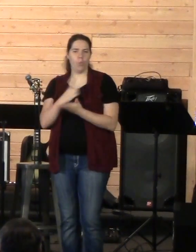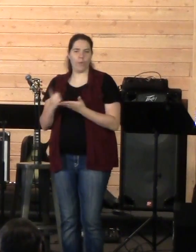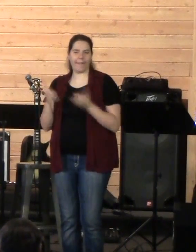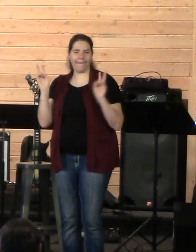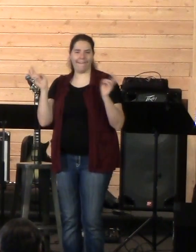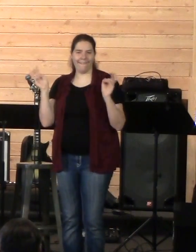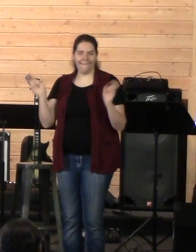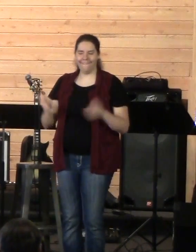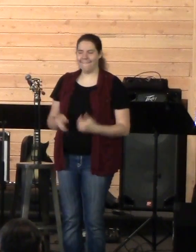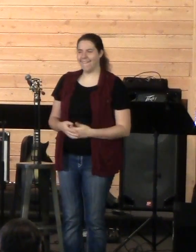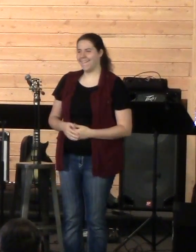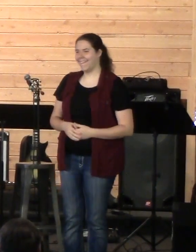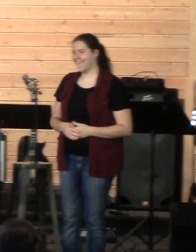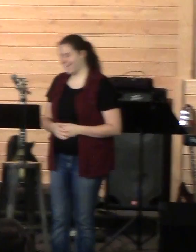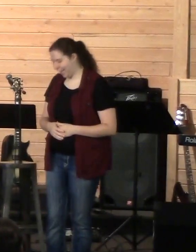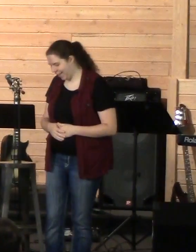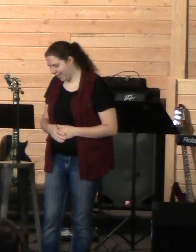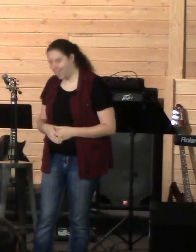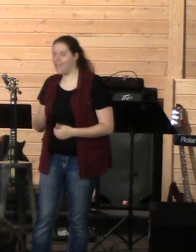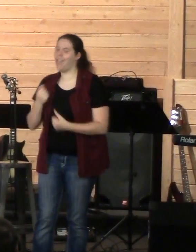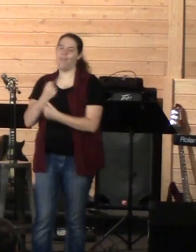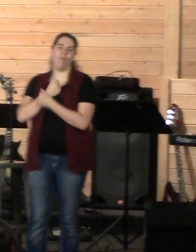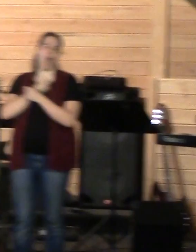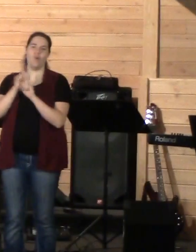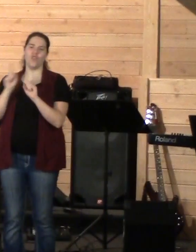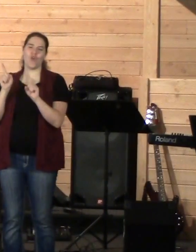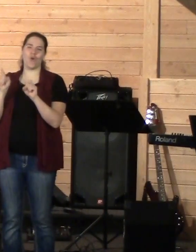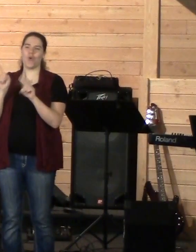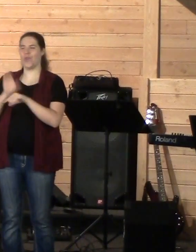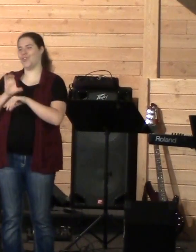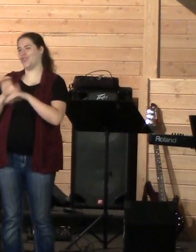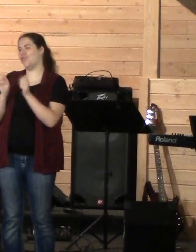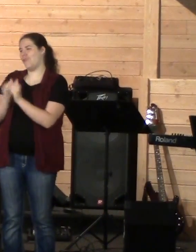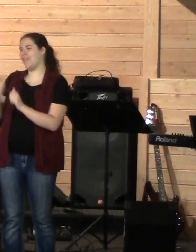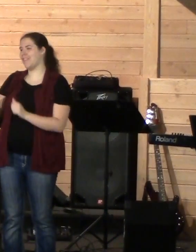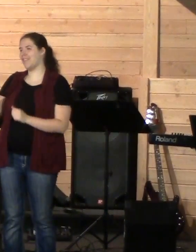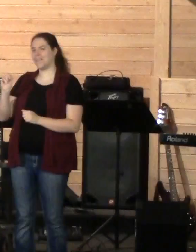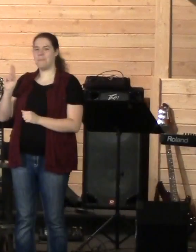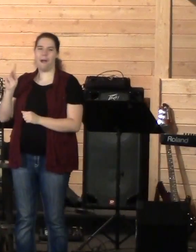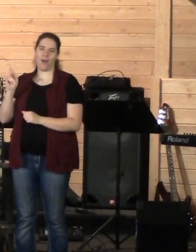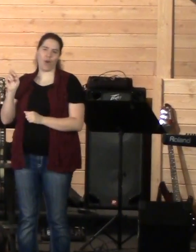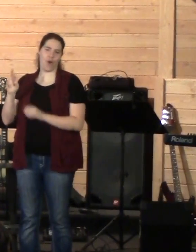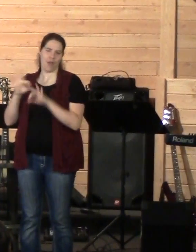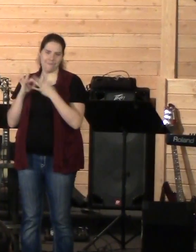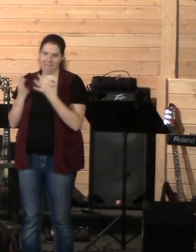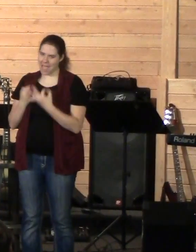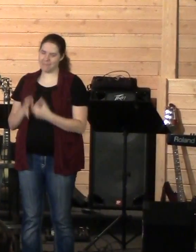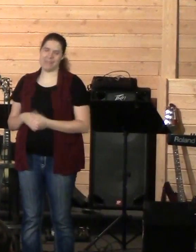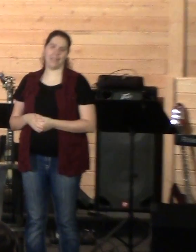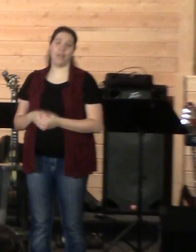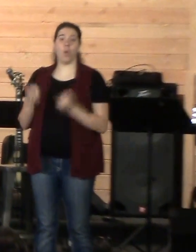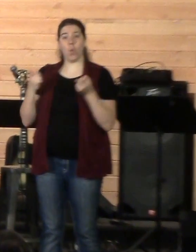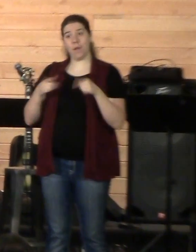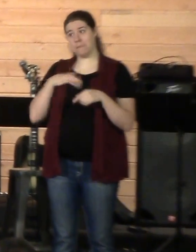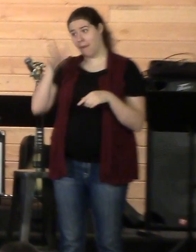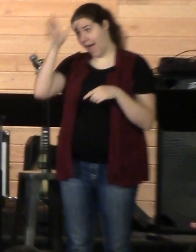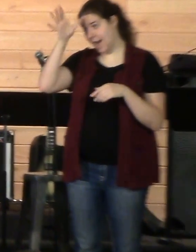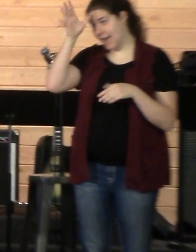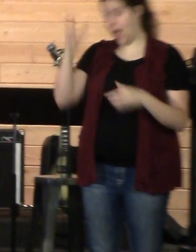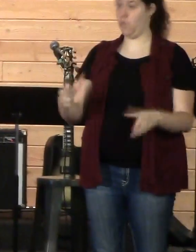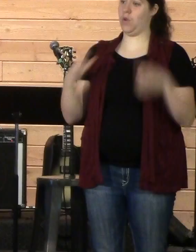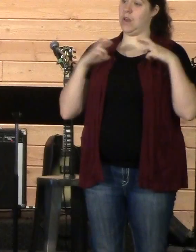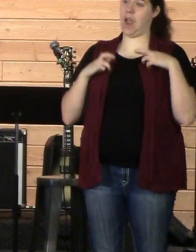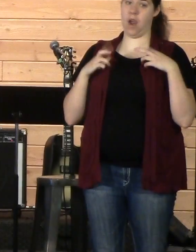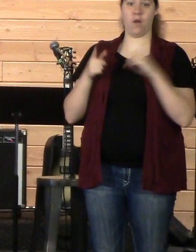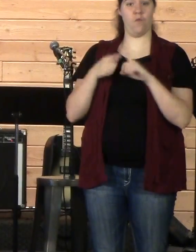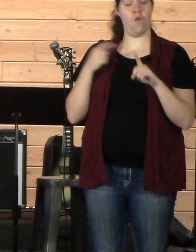I loved going to church with the Smuckers in Albany. My dad retired from farming, and we moved to Albany, and I